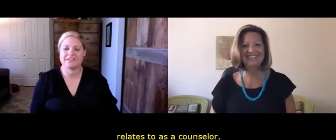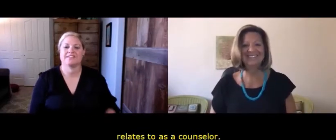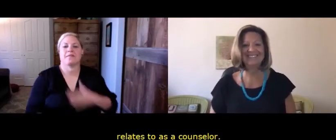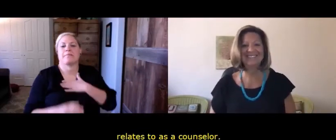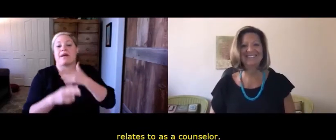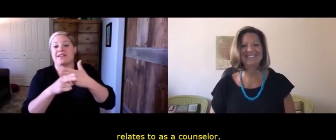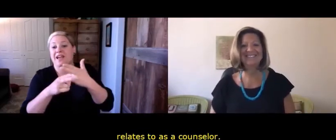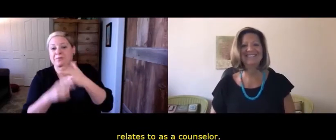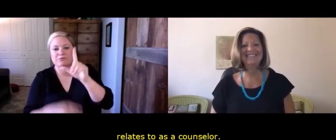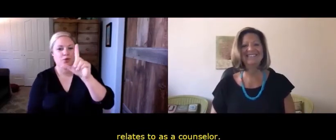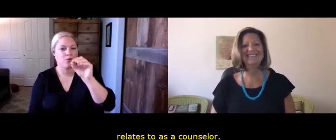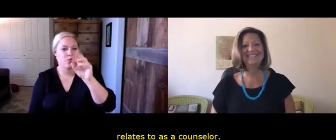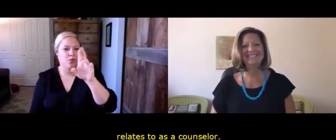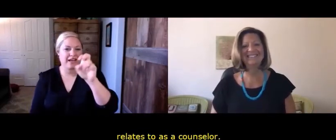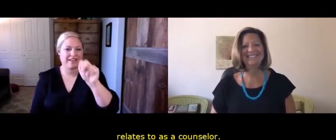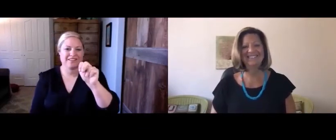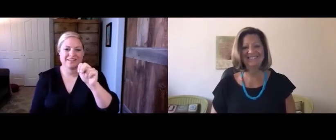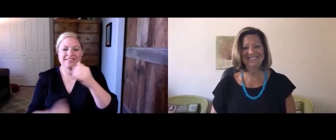as a counselor.